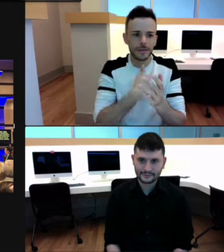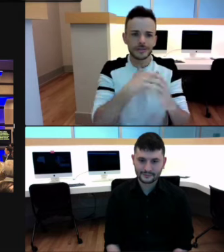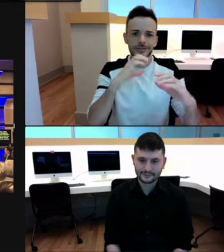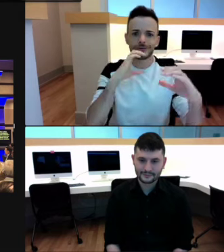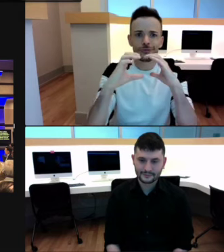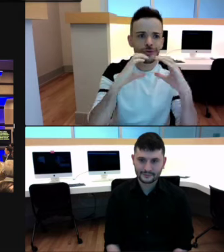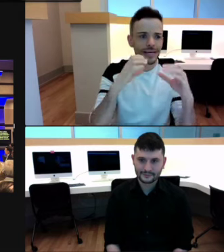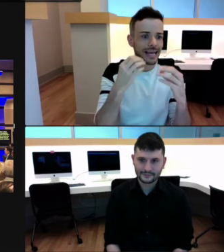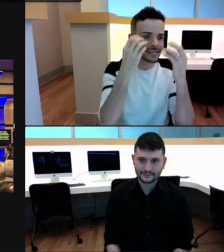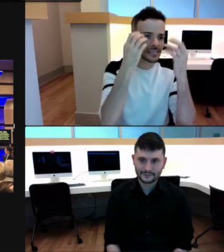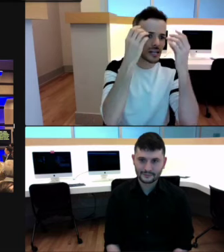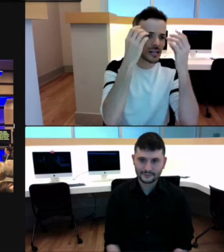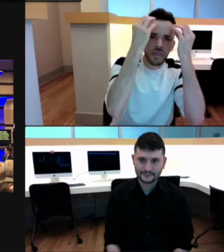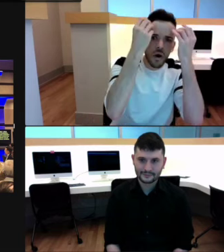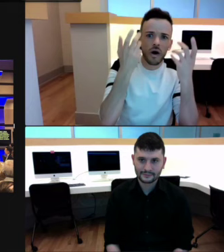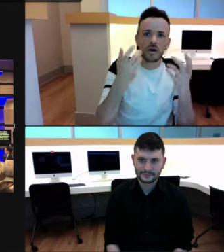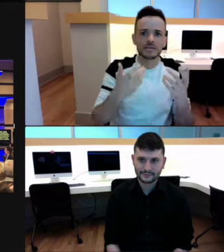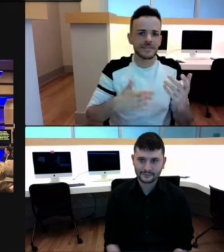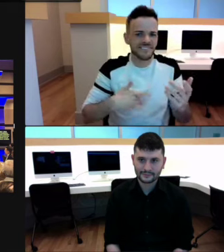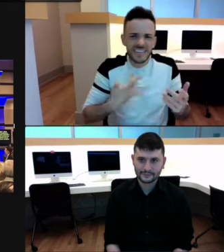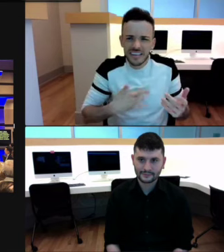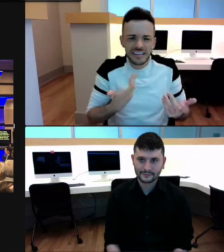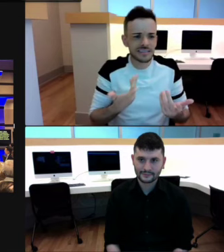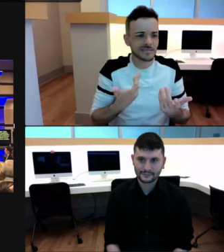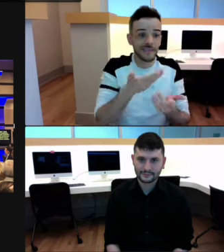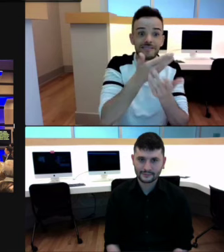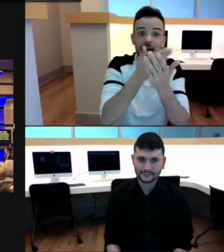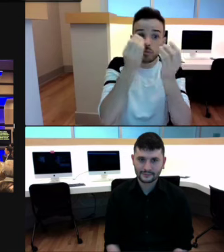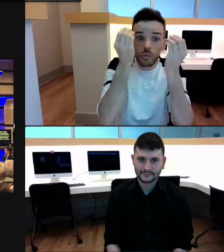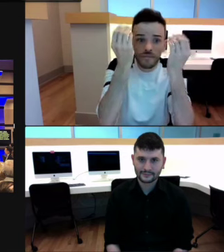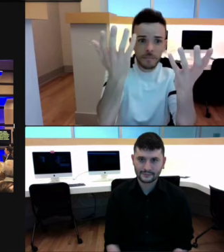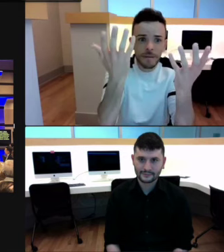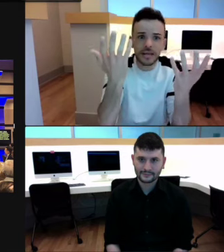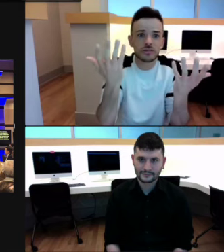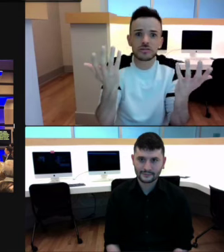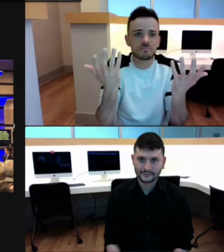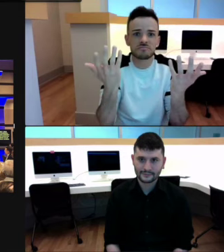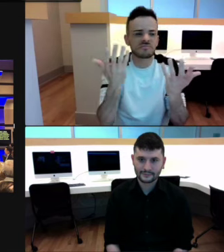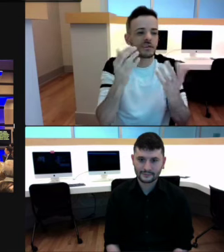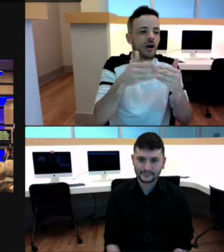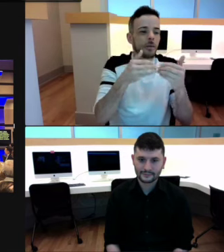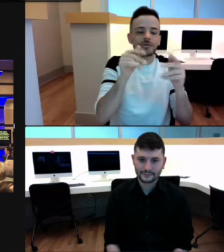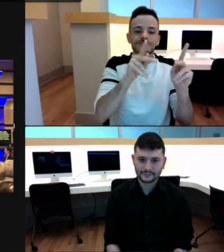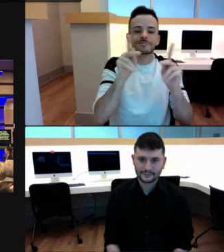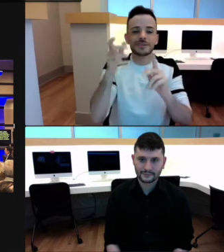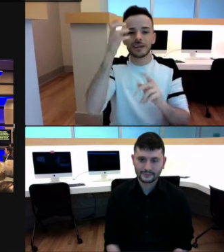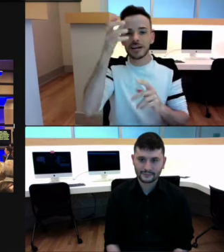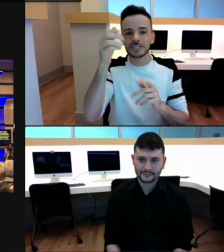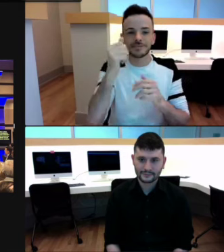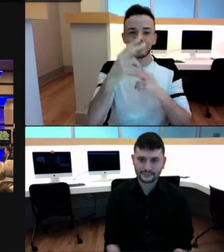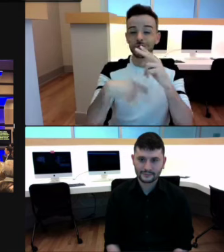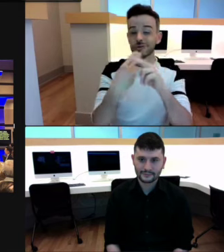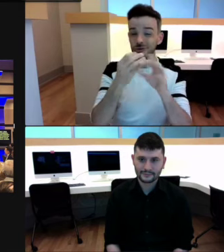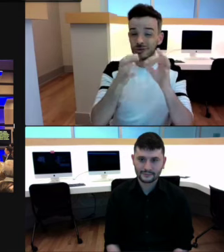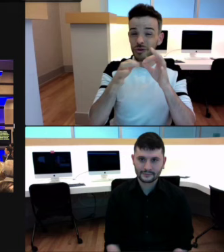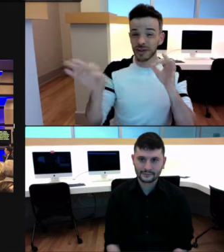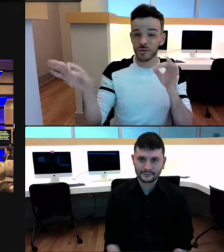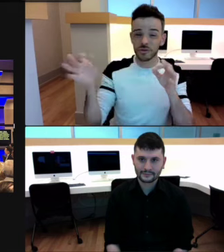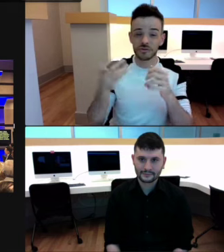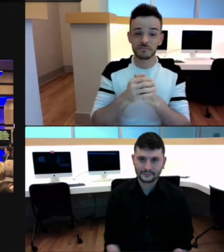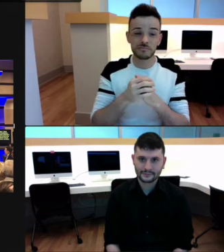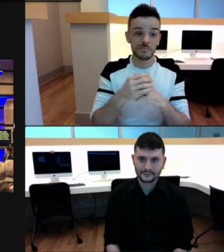everywhere. Gestures allow us to communicate feelings, thoughts, factual information. It's almost like a universal